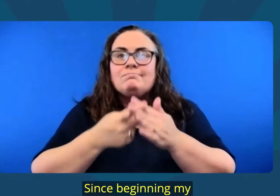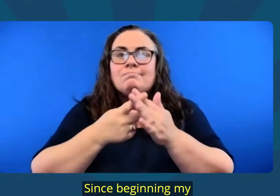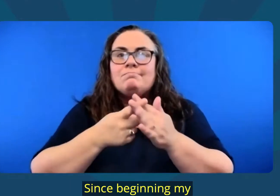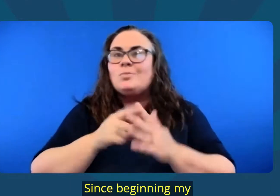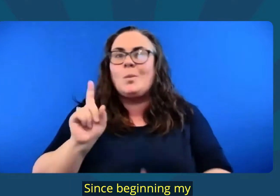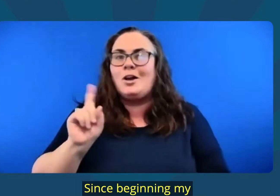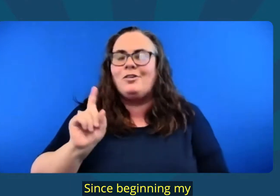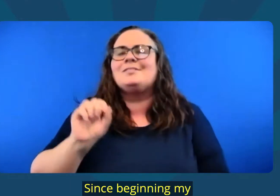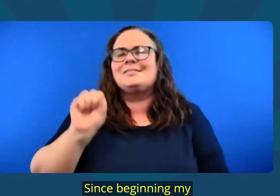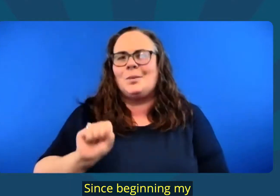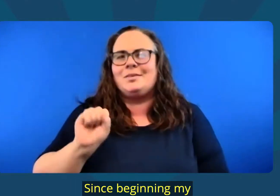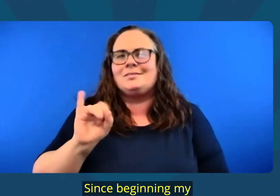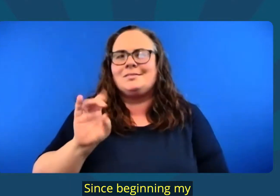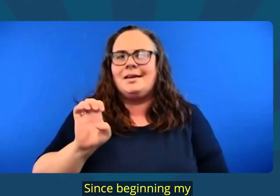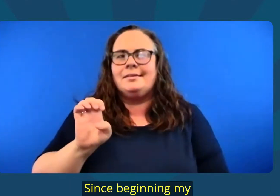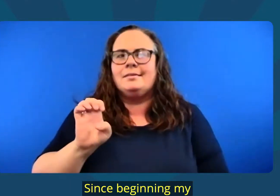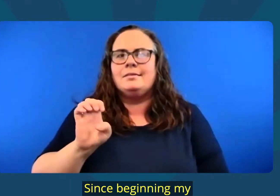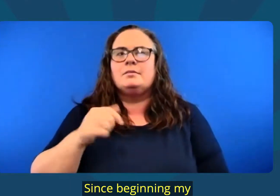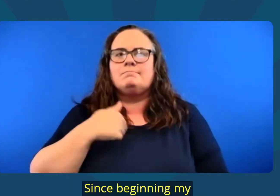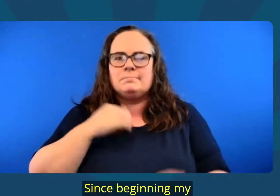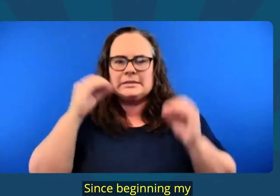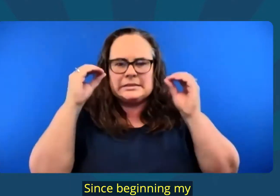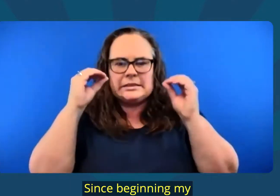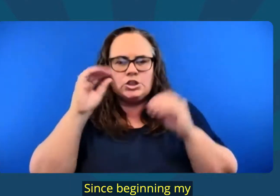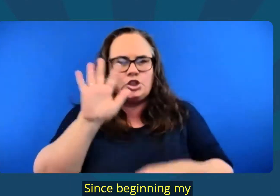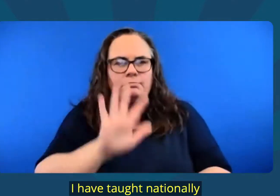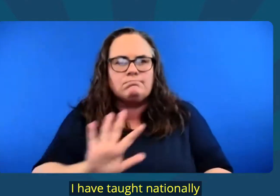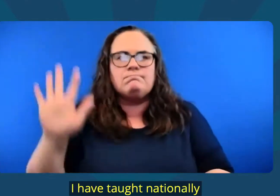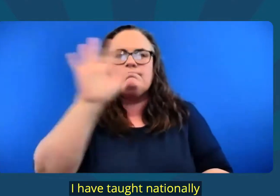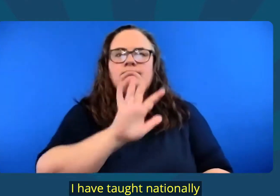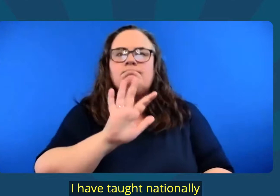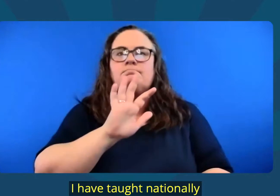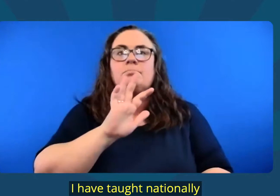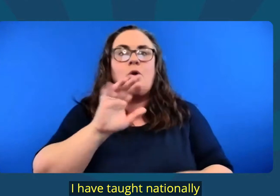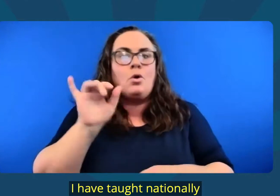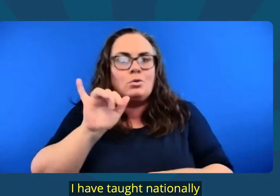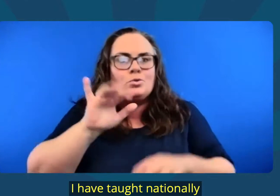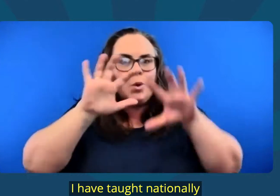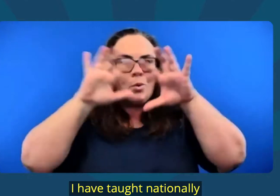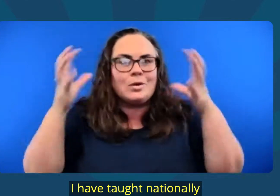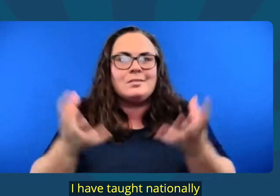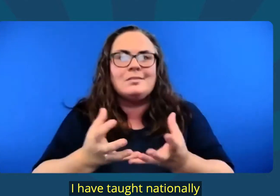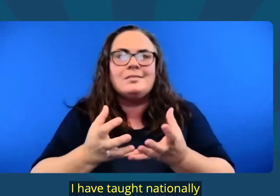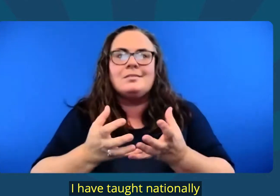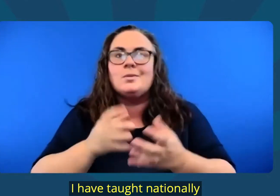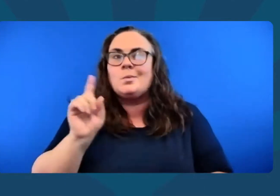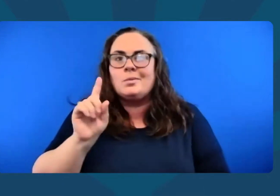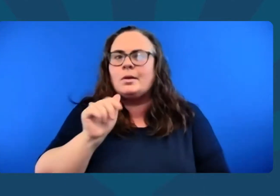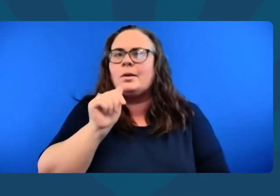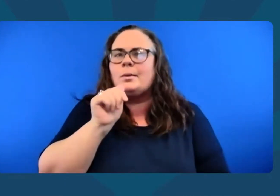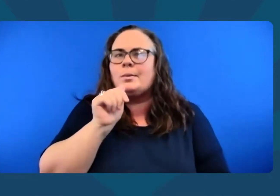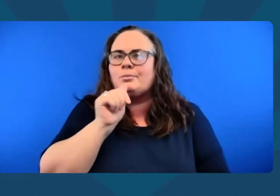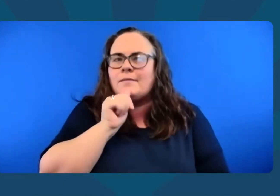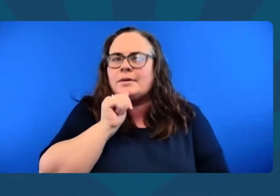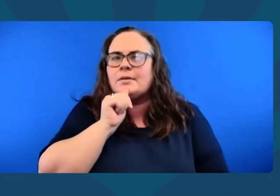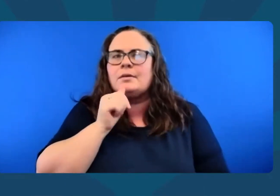Since beginning my career in the South Side, I have taught nationally and internationally at